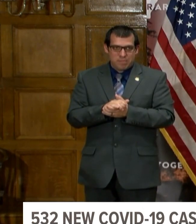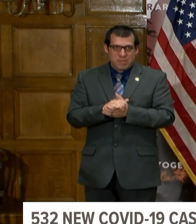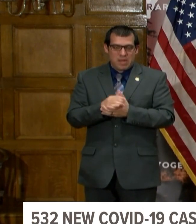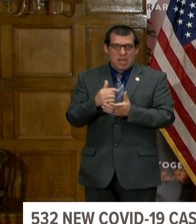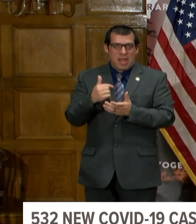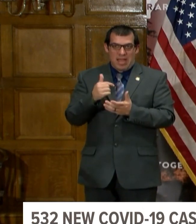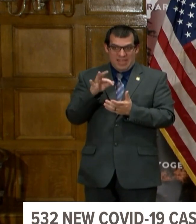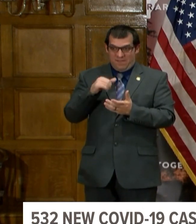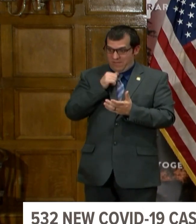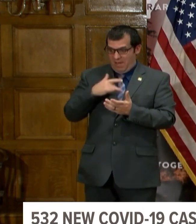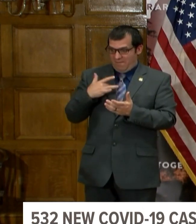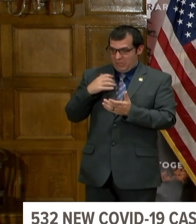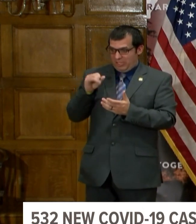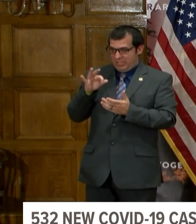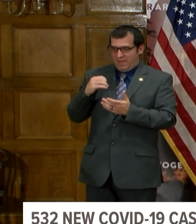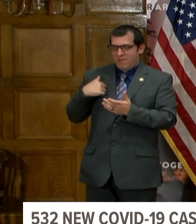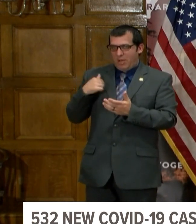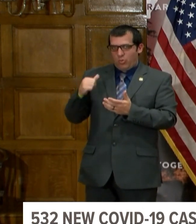go if I didn't.